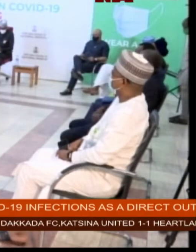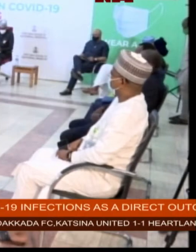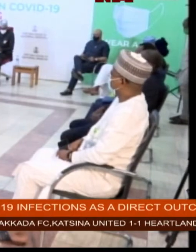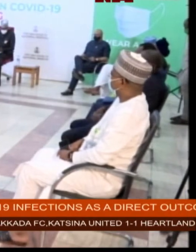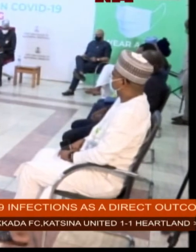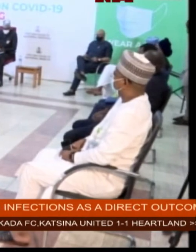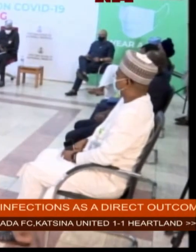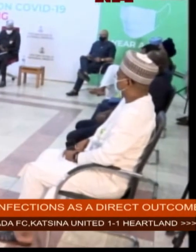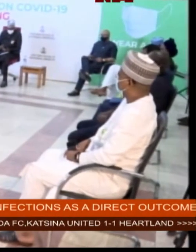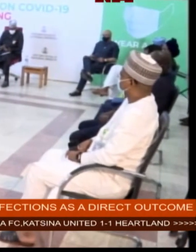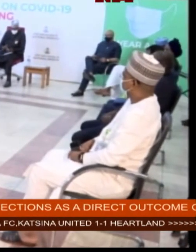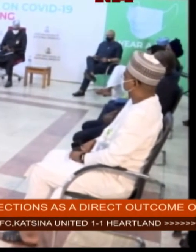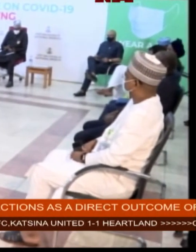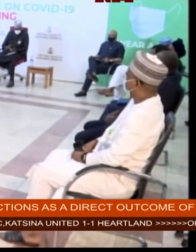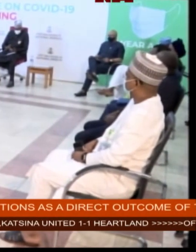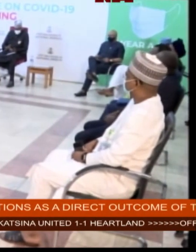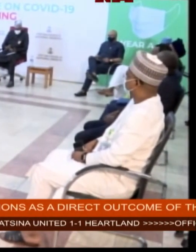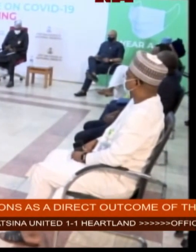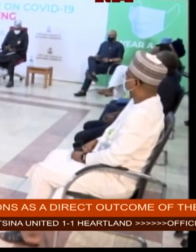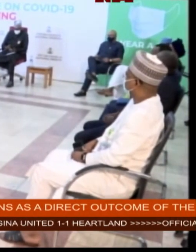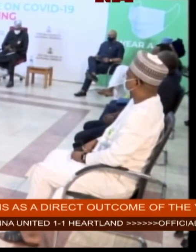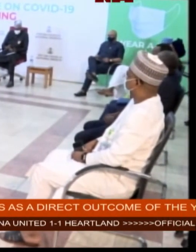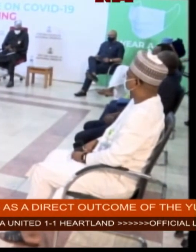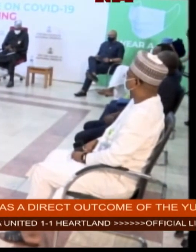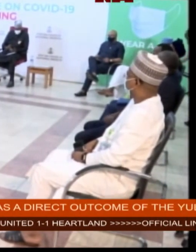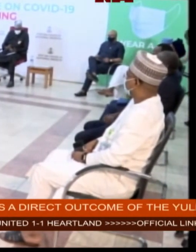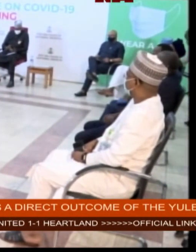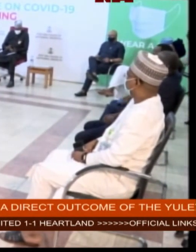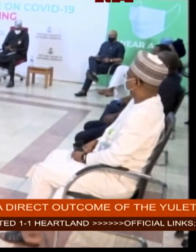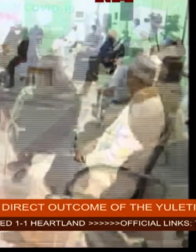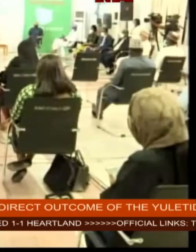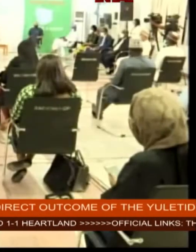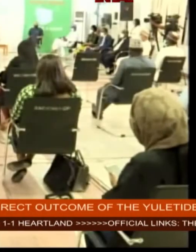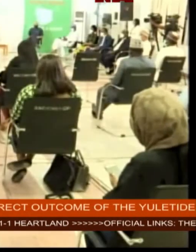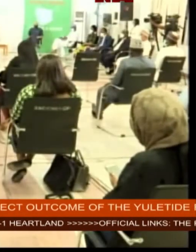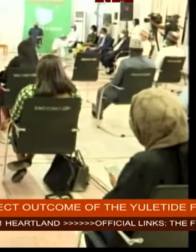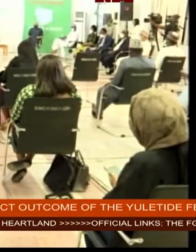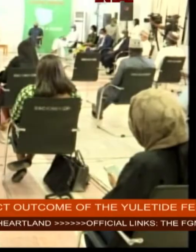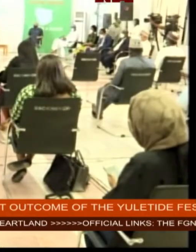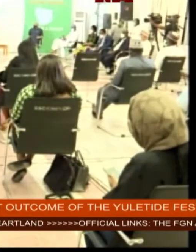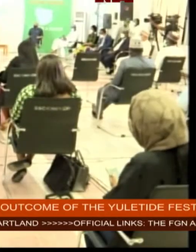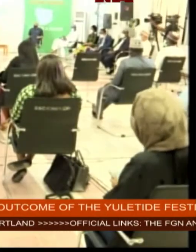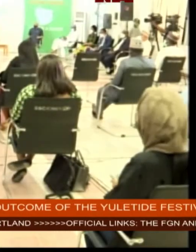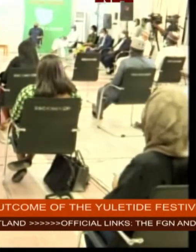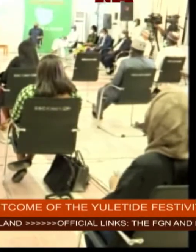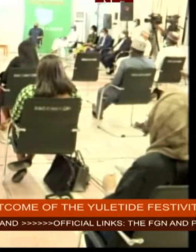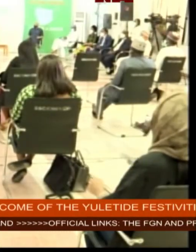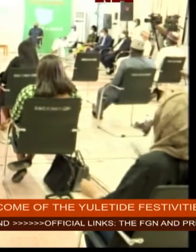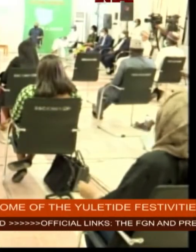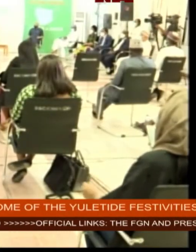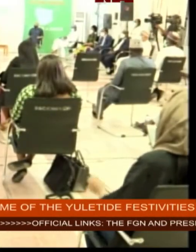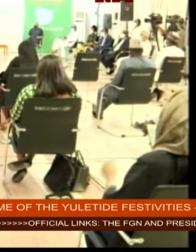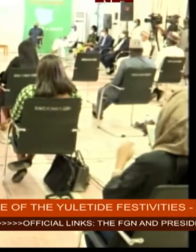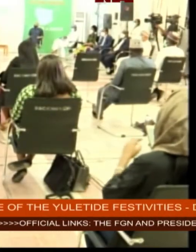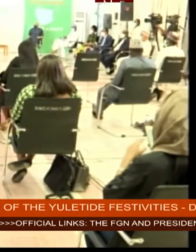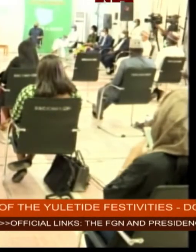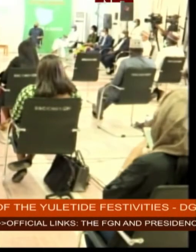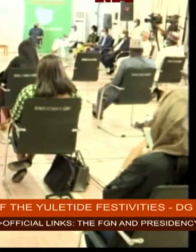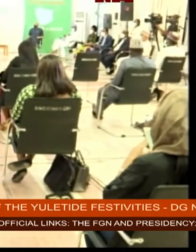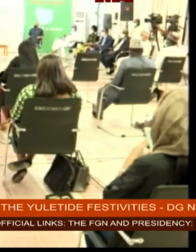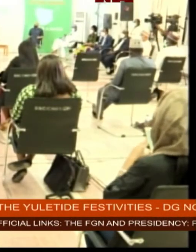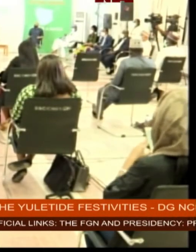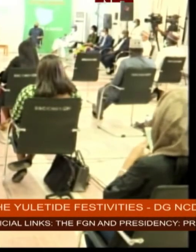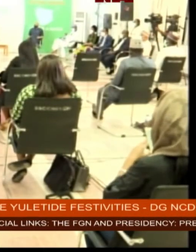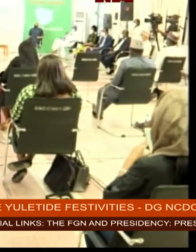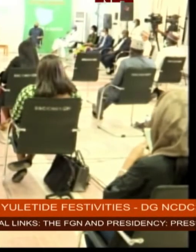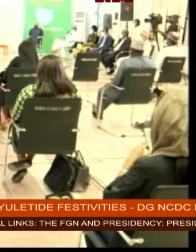credible source of information. Thank you for reminding us once again. My colleagues in the media are quite familiar with this. May